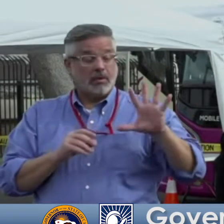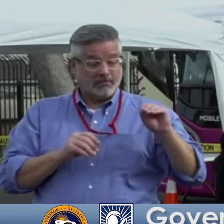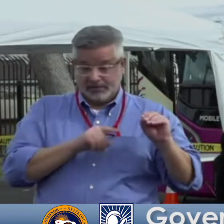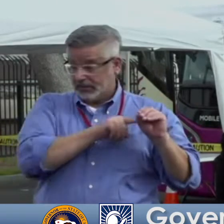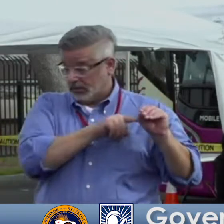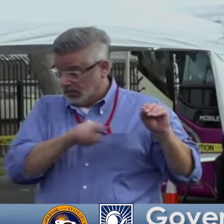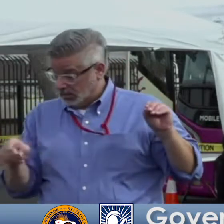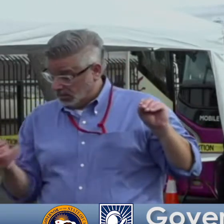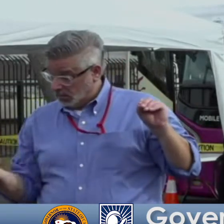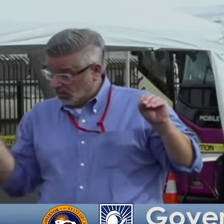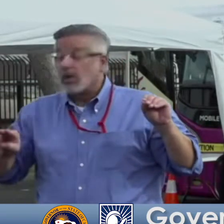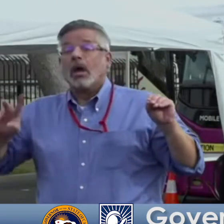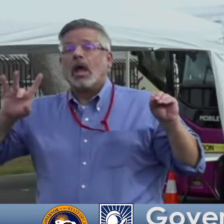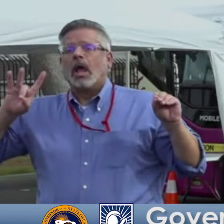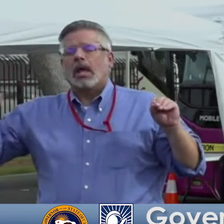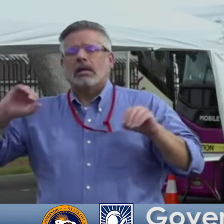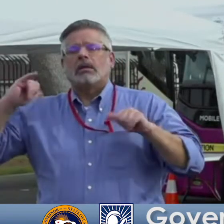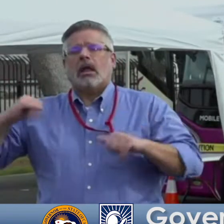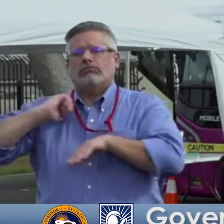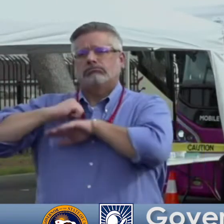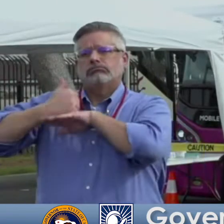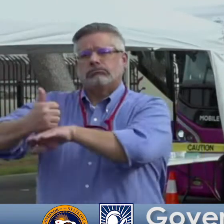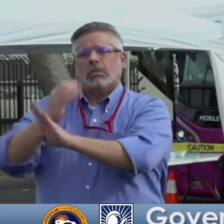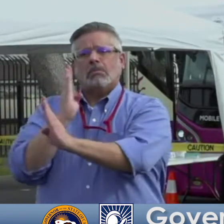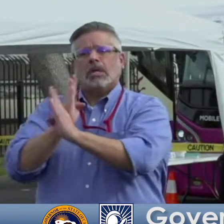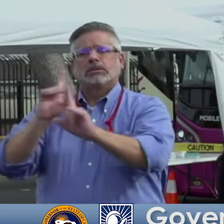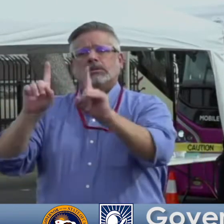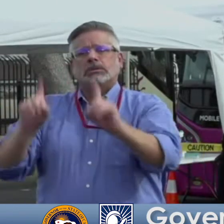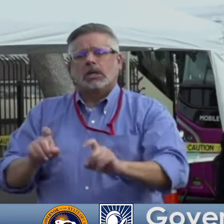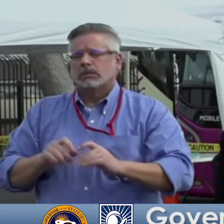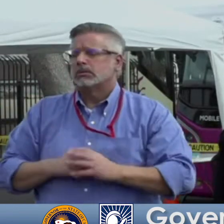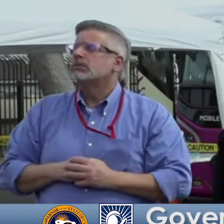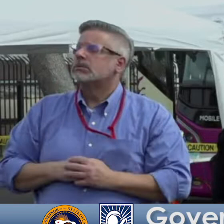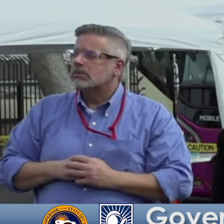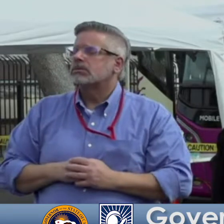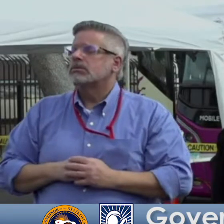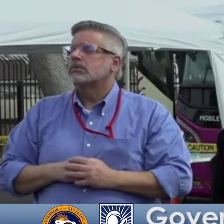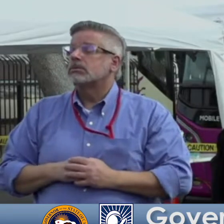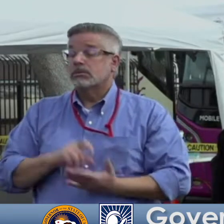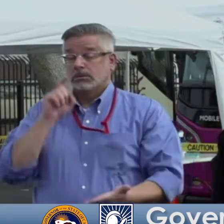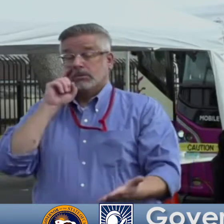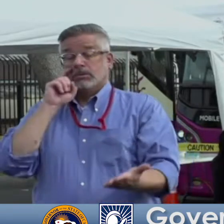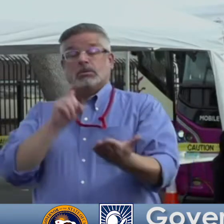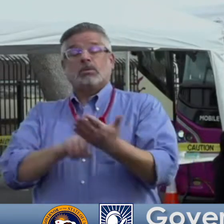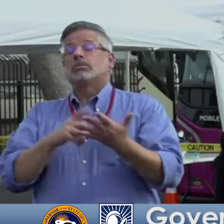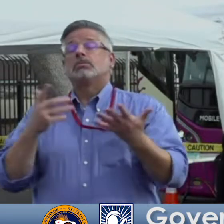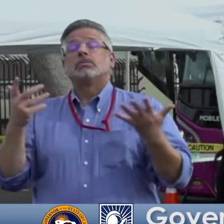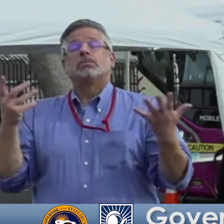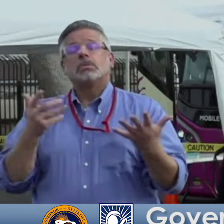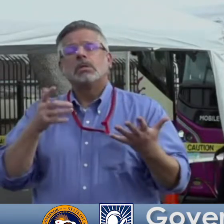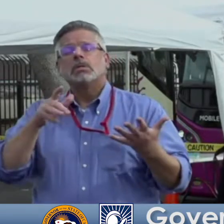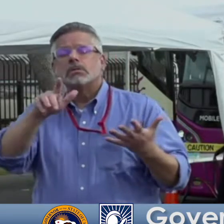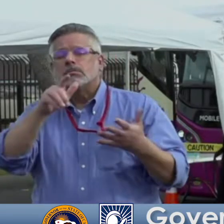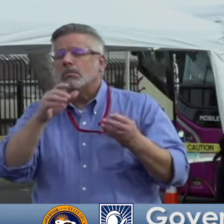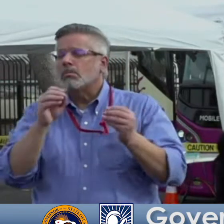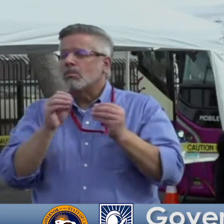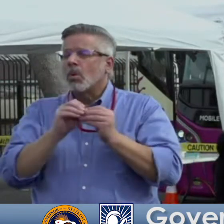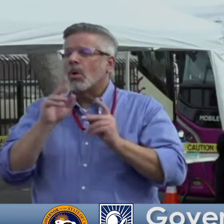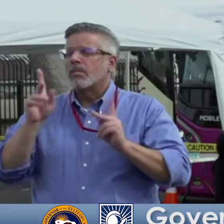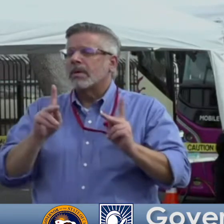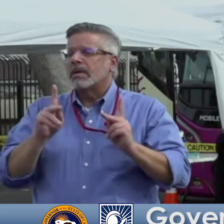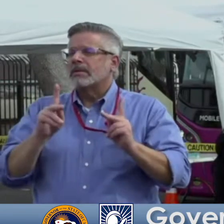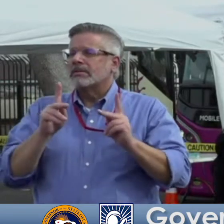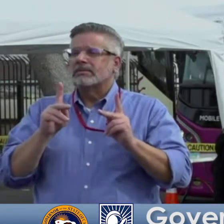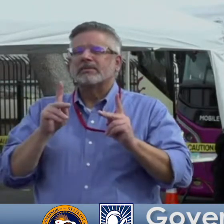50 to 80 across the state. It's important to note, to the extent it matters, perhaps less so to people in more